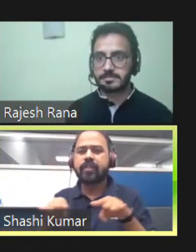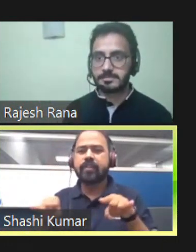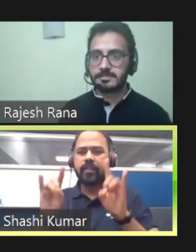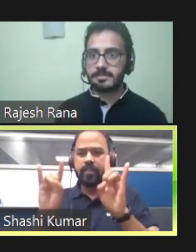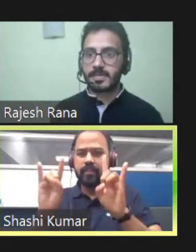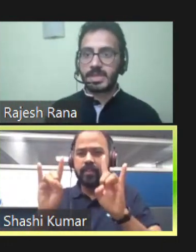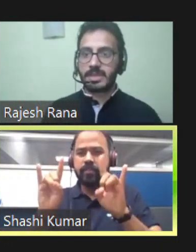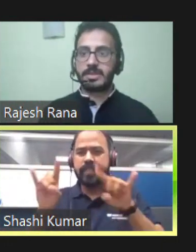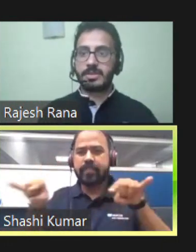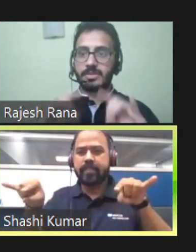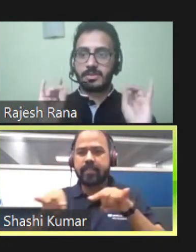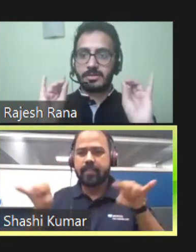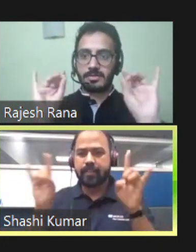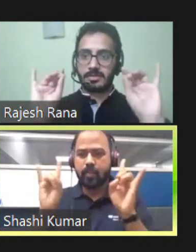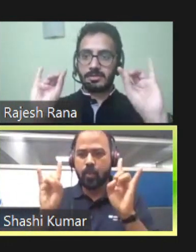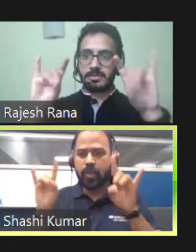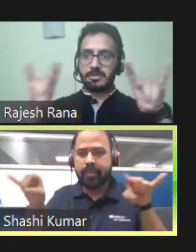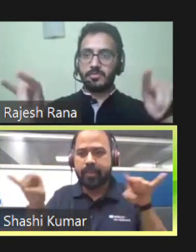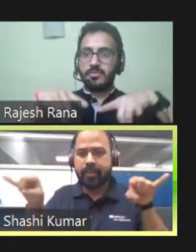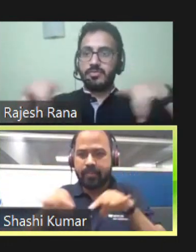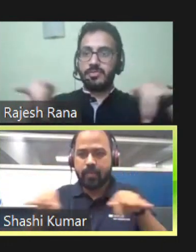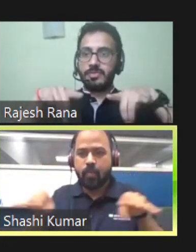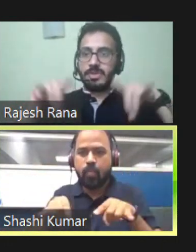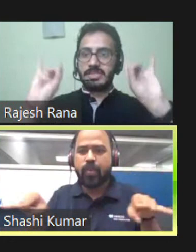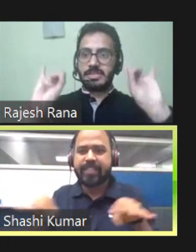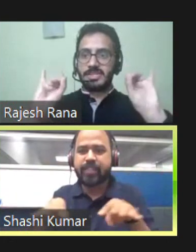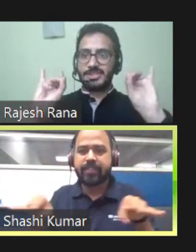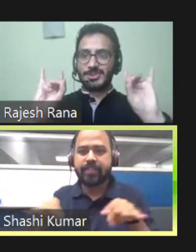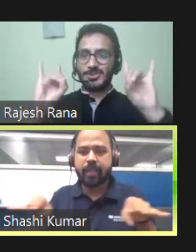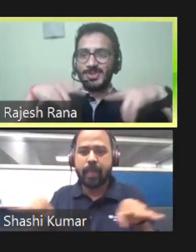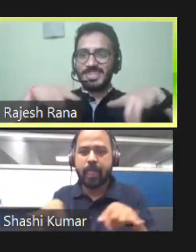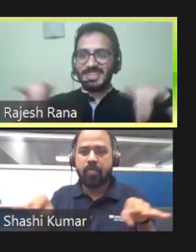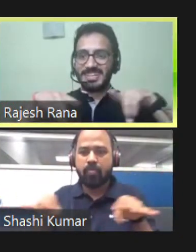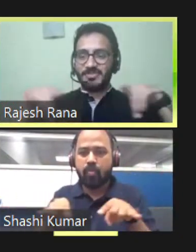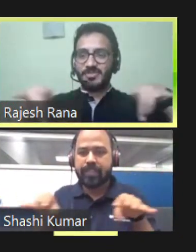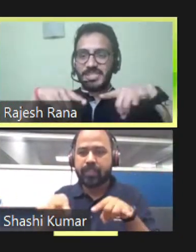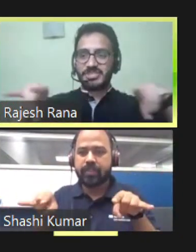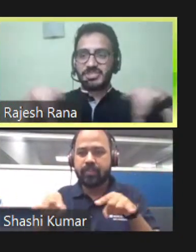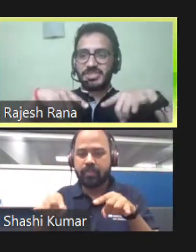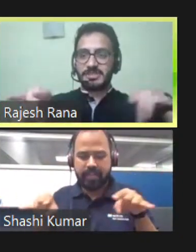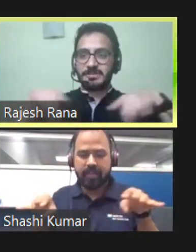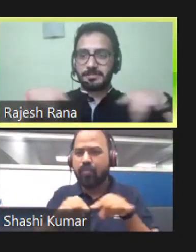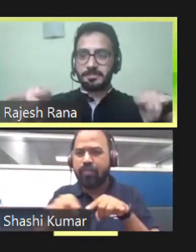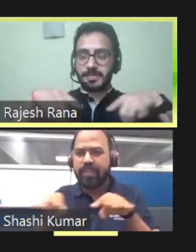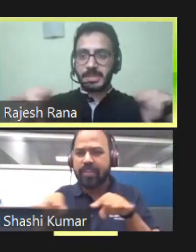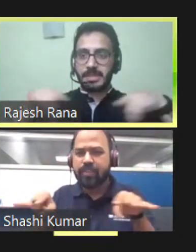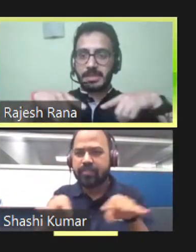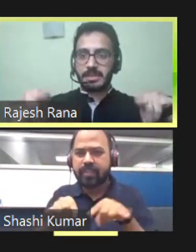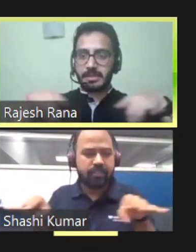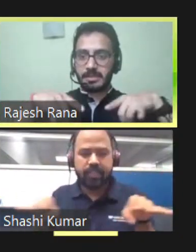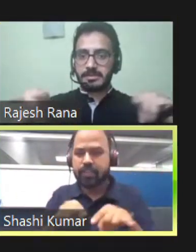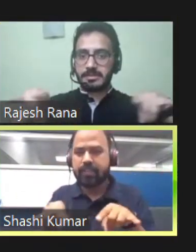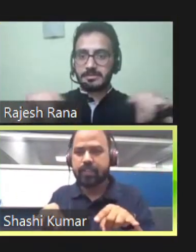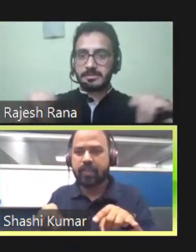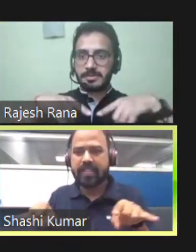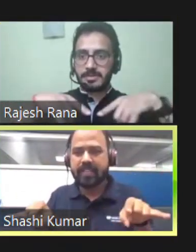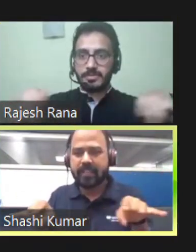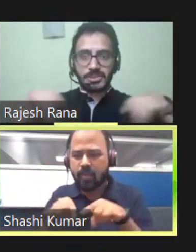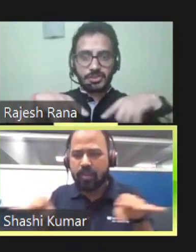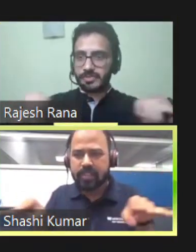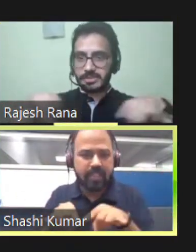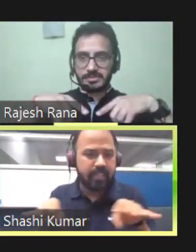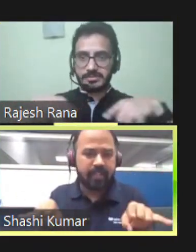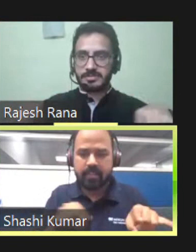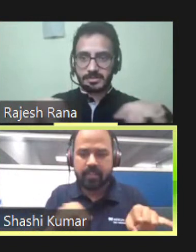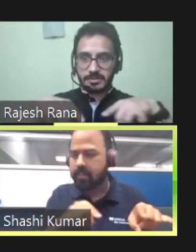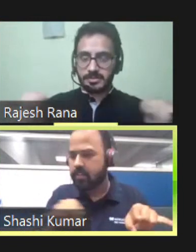Which, just make this sentence, school, which, right? Which of this, you are asking